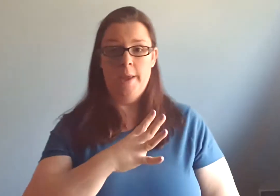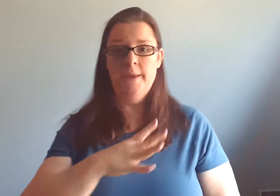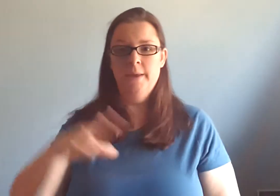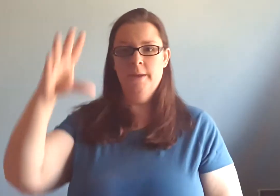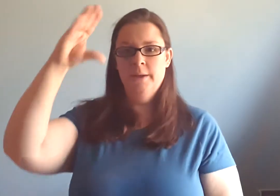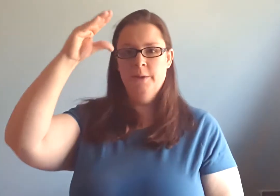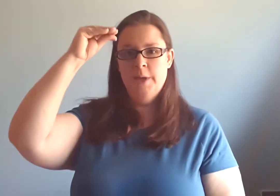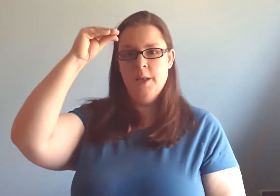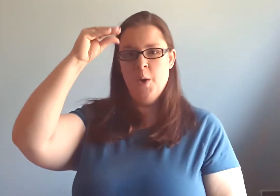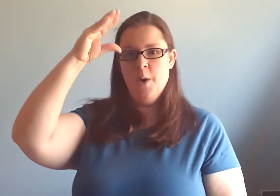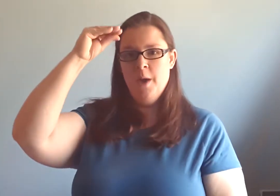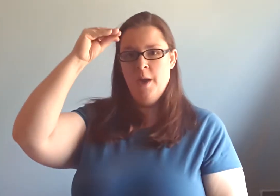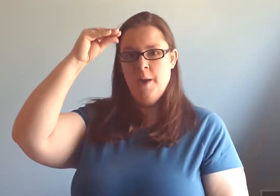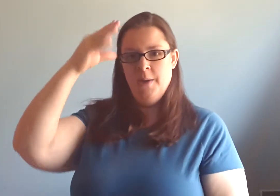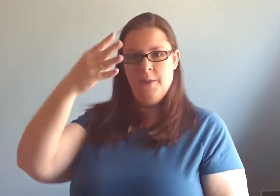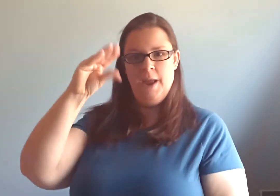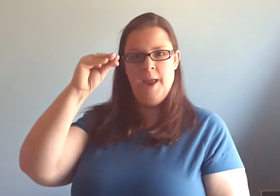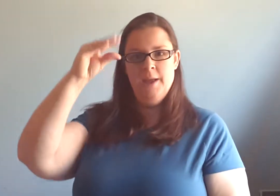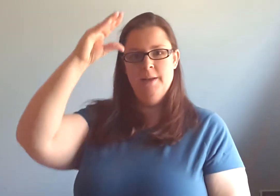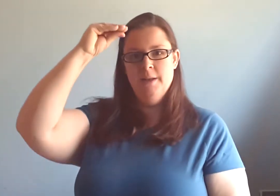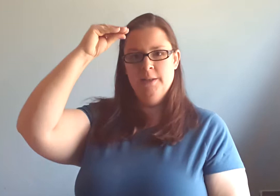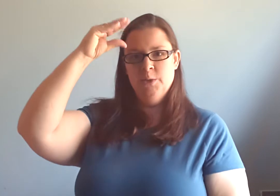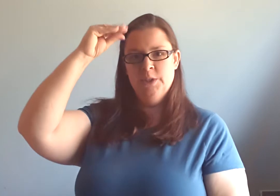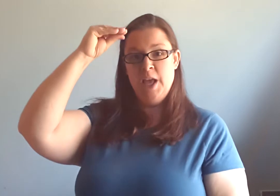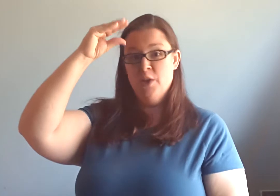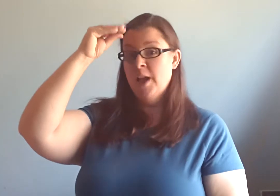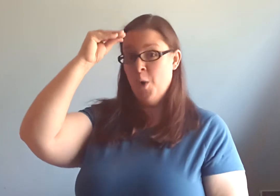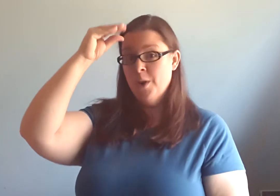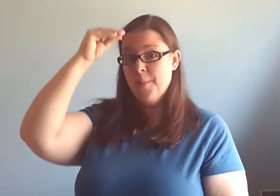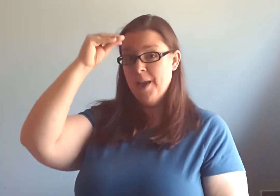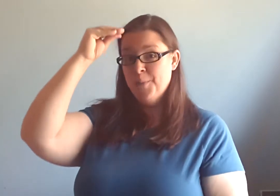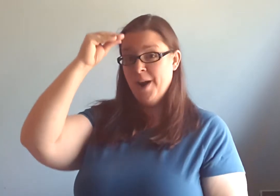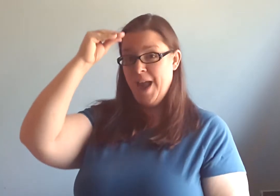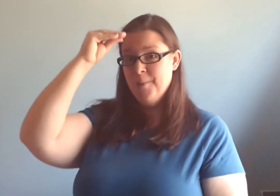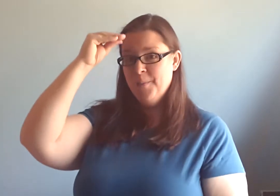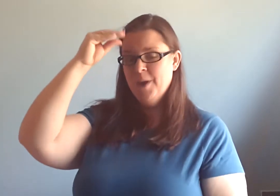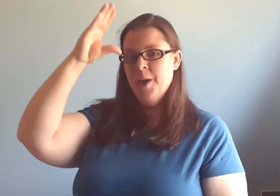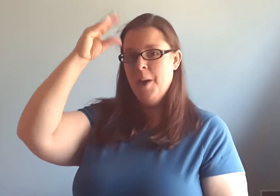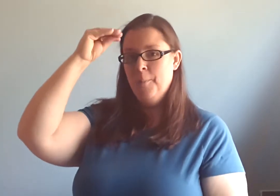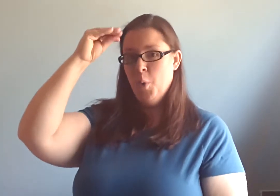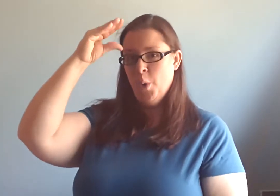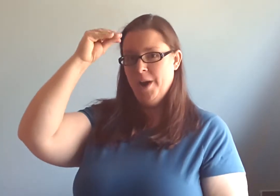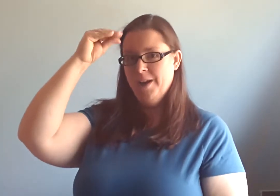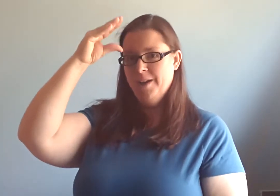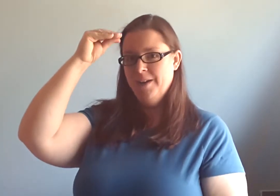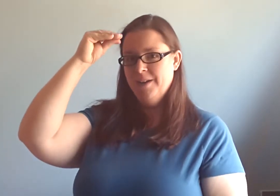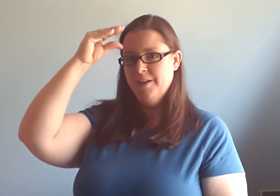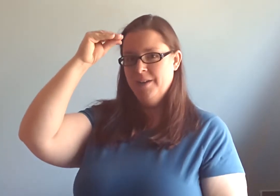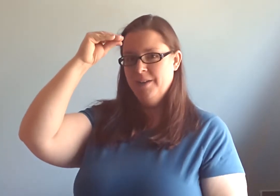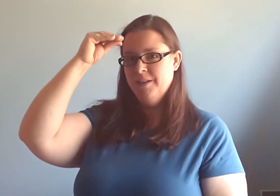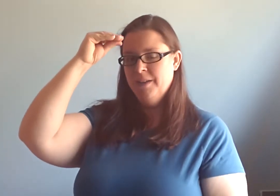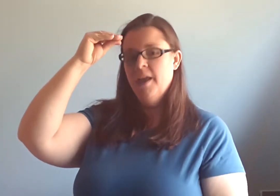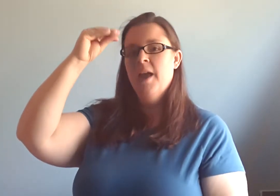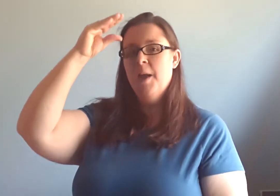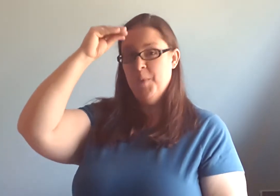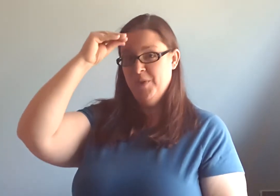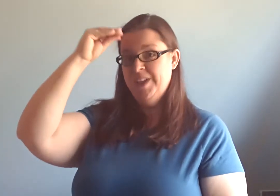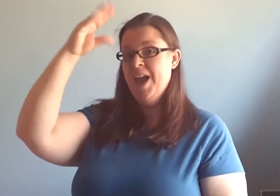Boy, take the hand, squish together like you're holding a baseball cap. Boy. Move it